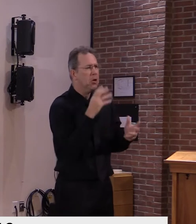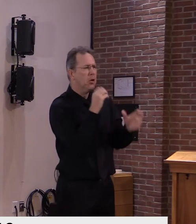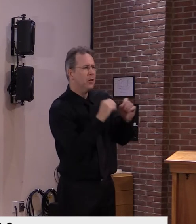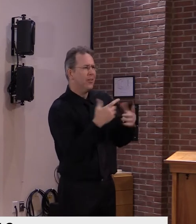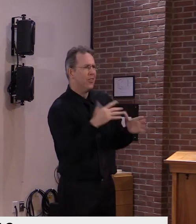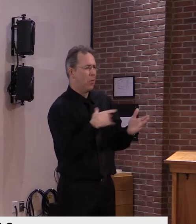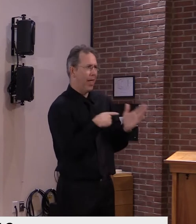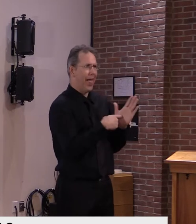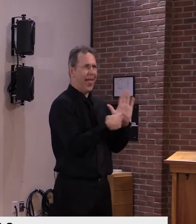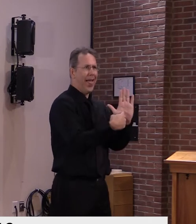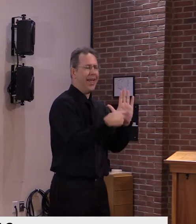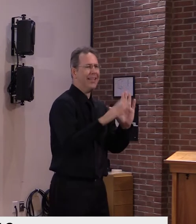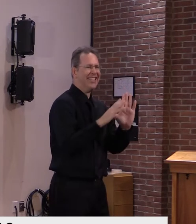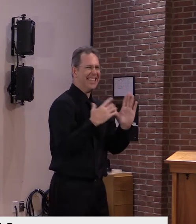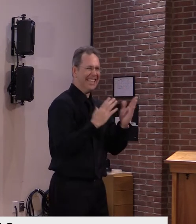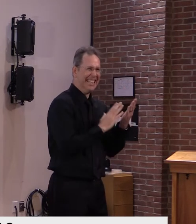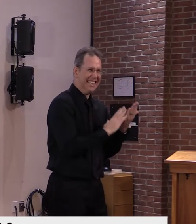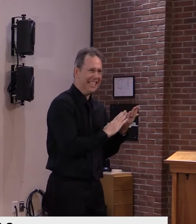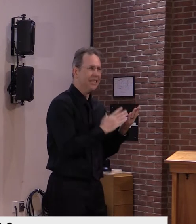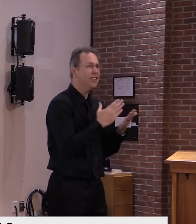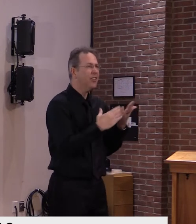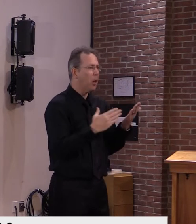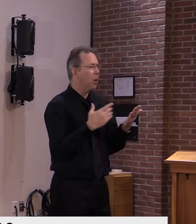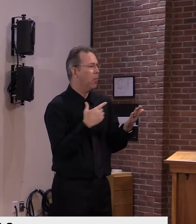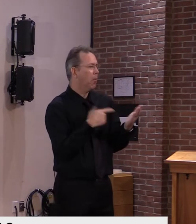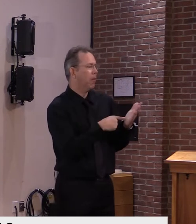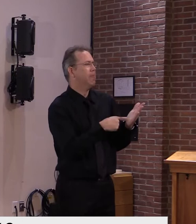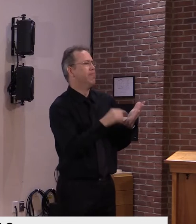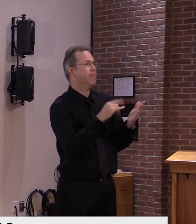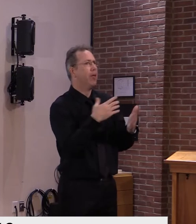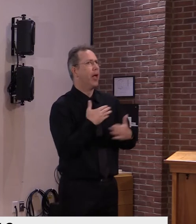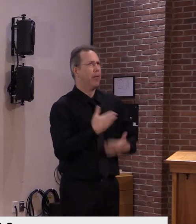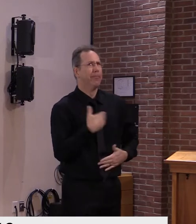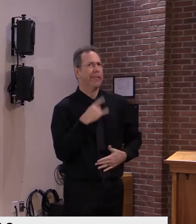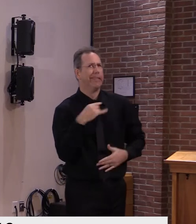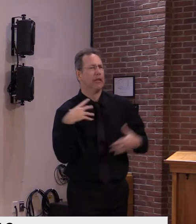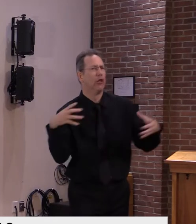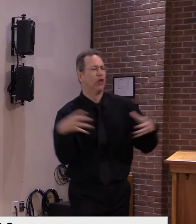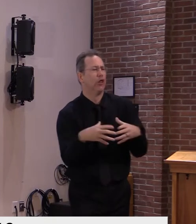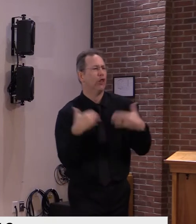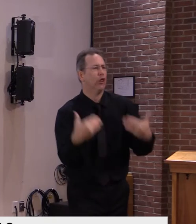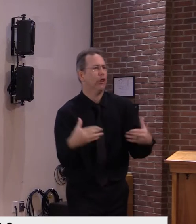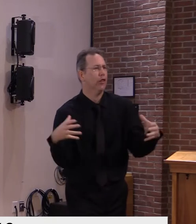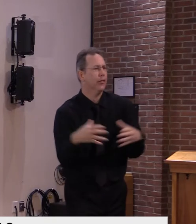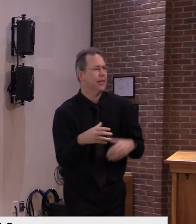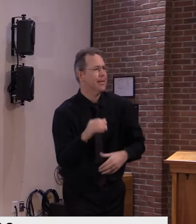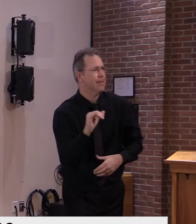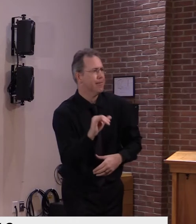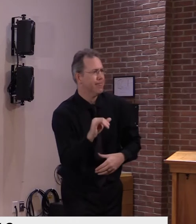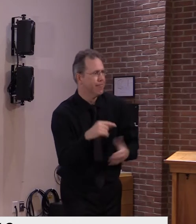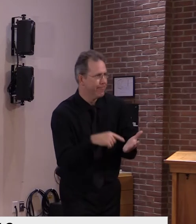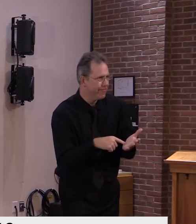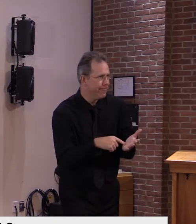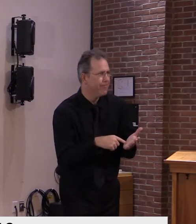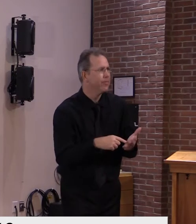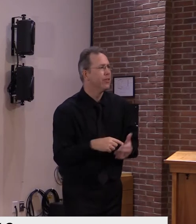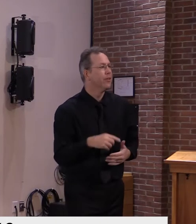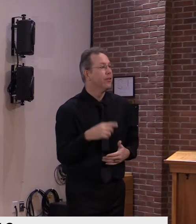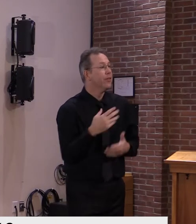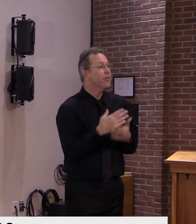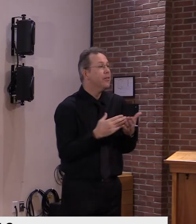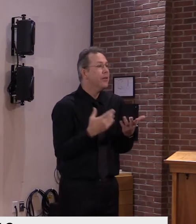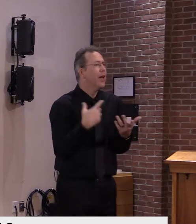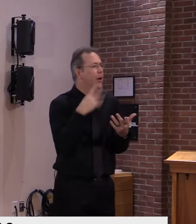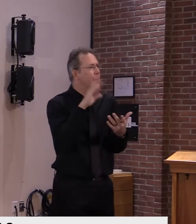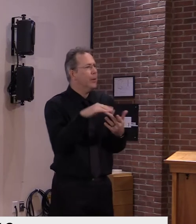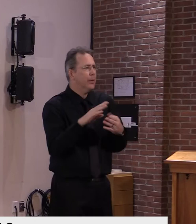to do. And of course, airports, as we've seen, have been at their busiest since the national